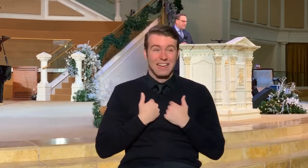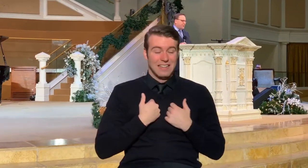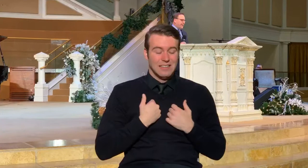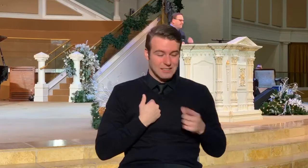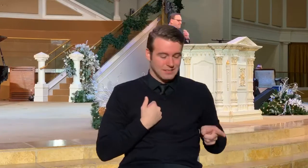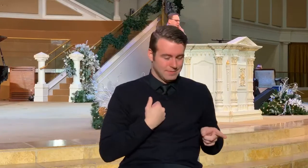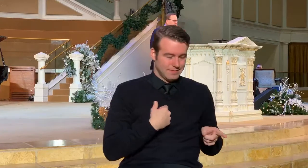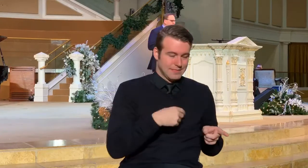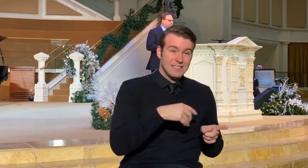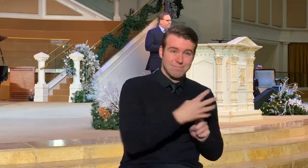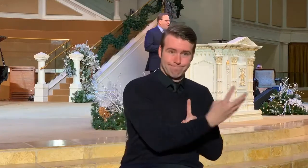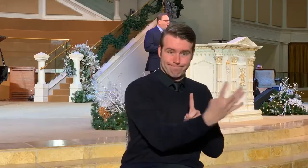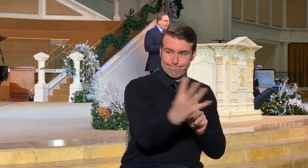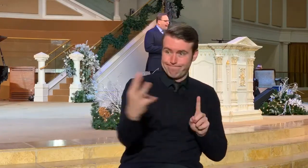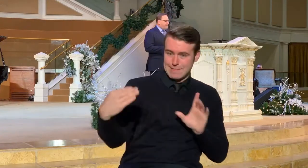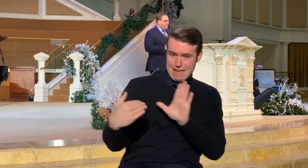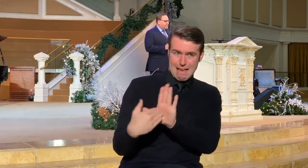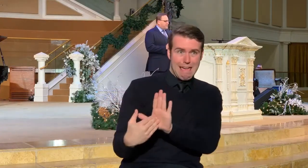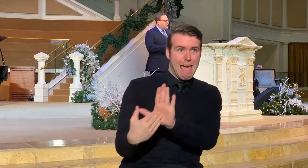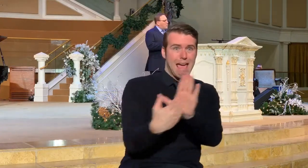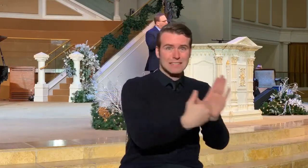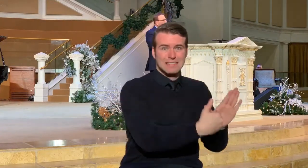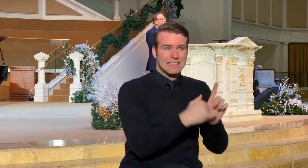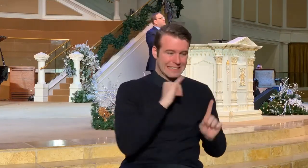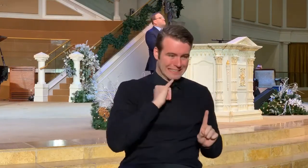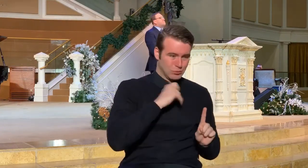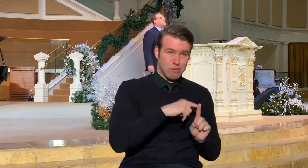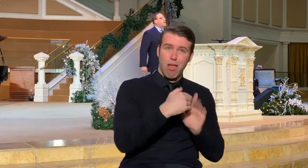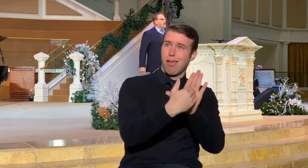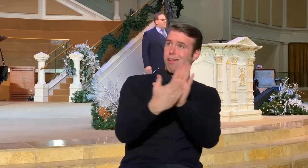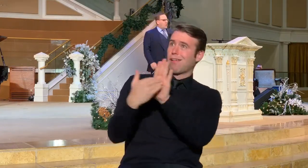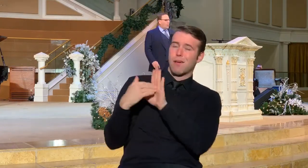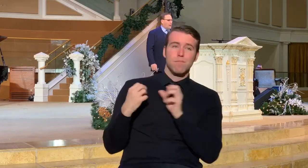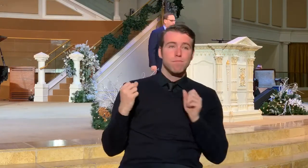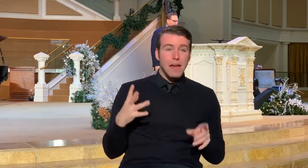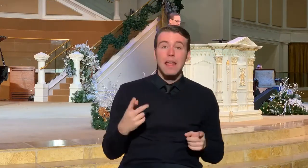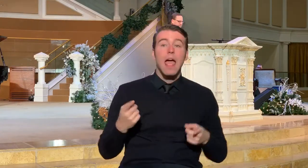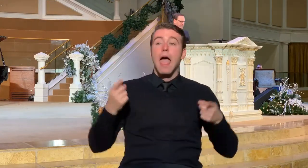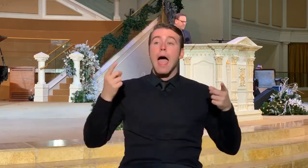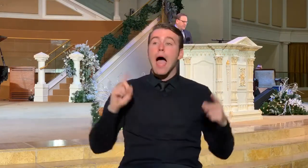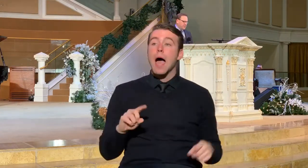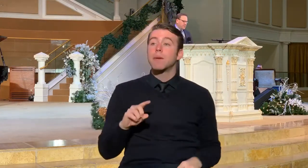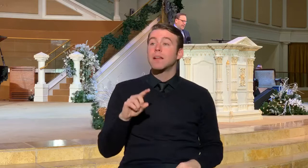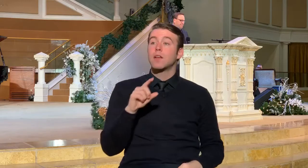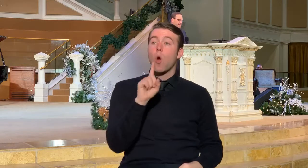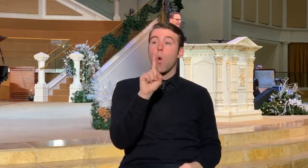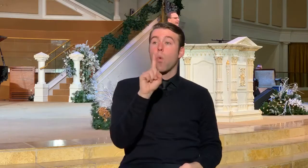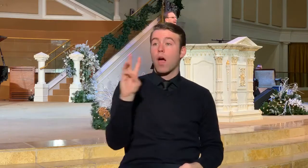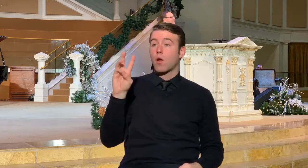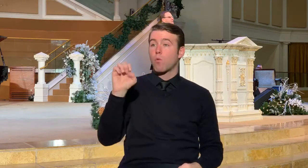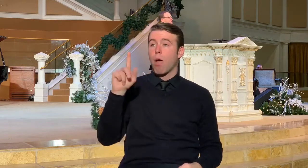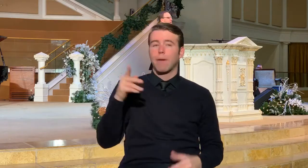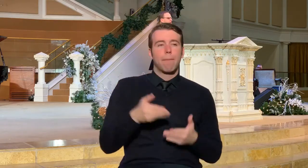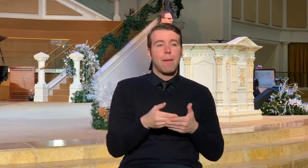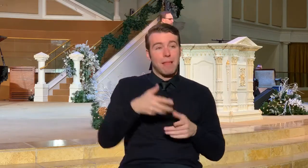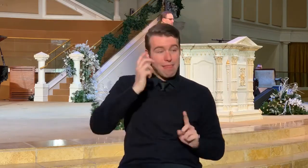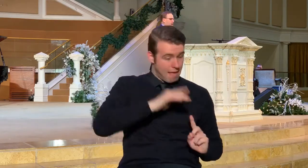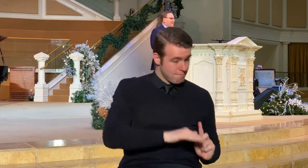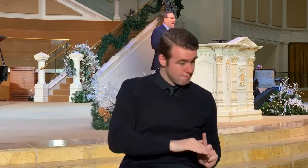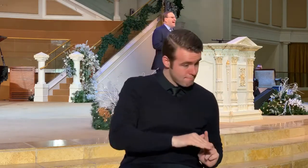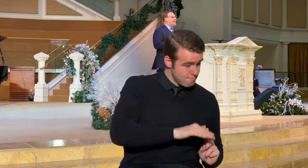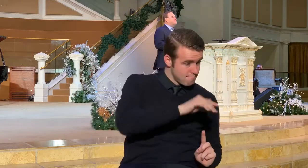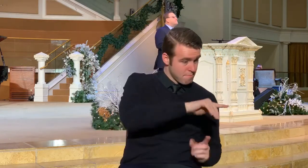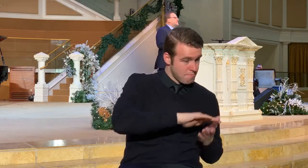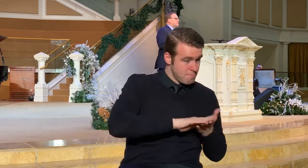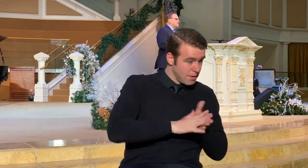Verse number 3, she brought up one of her whelps. It became a